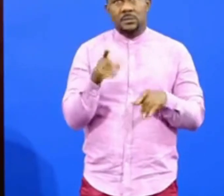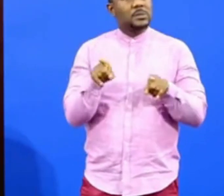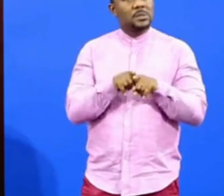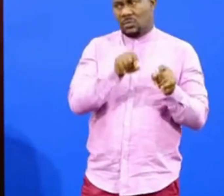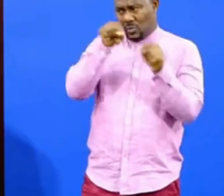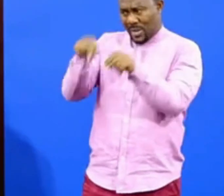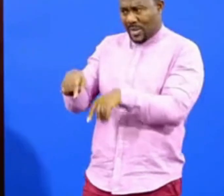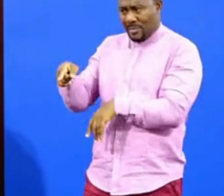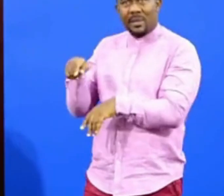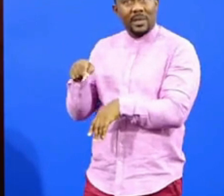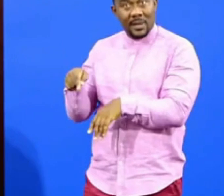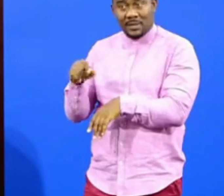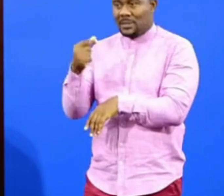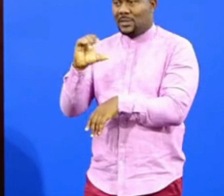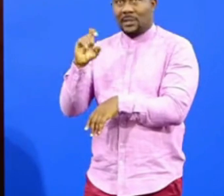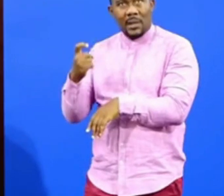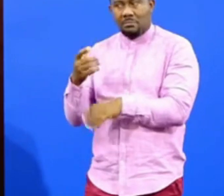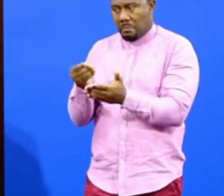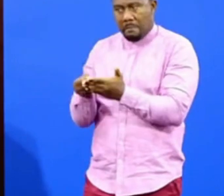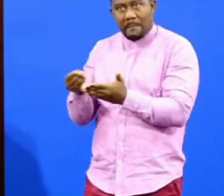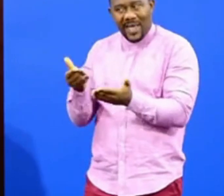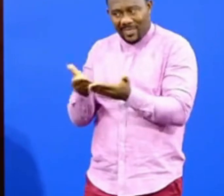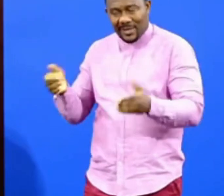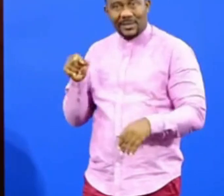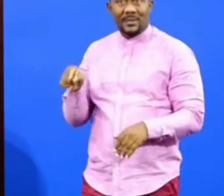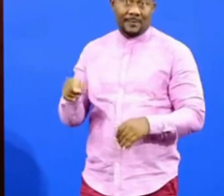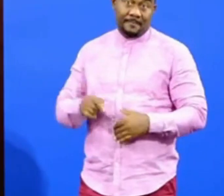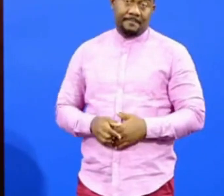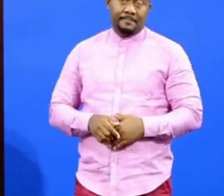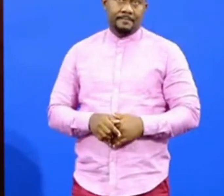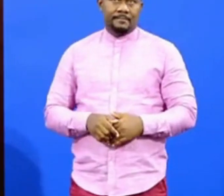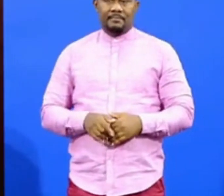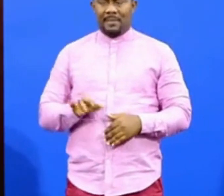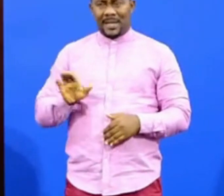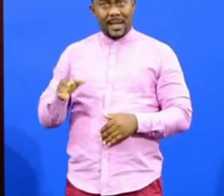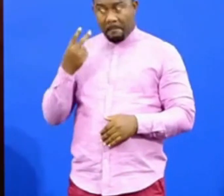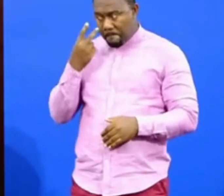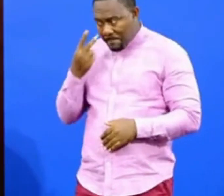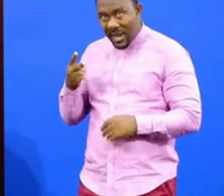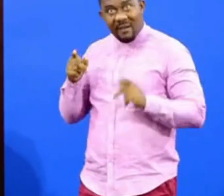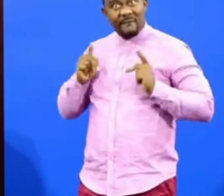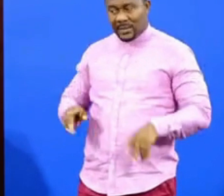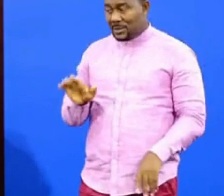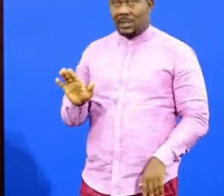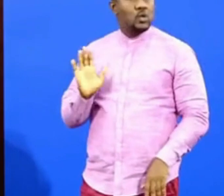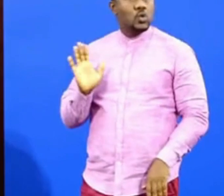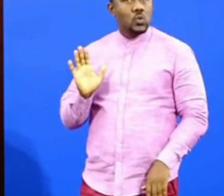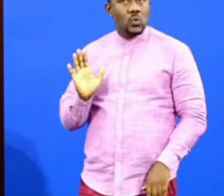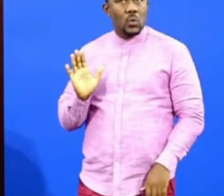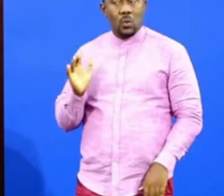Commodity Exchange to get certain commodities. It is not a physical marketplace. We do have a physical presence, but